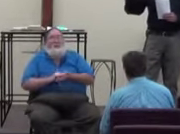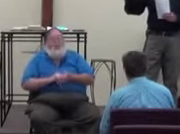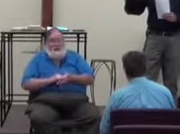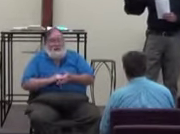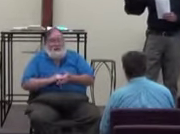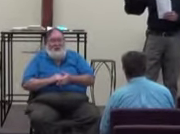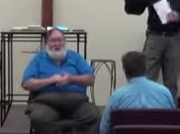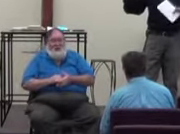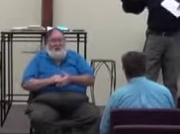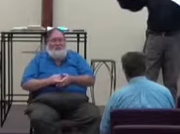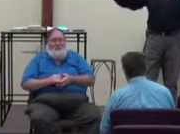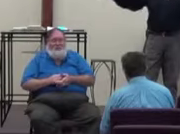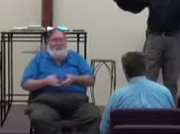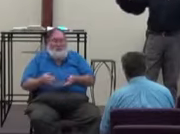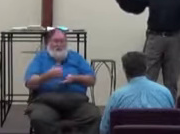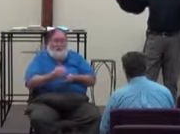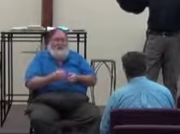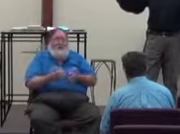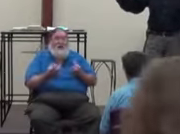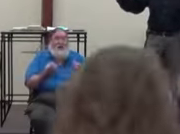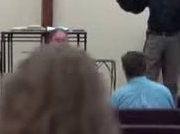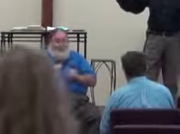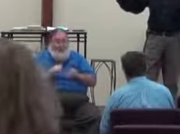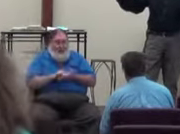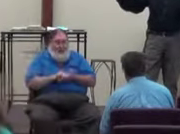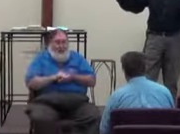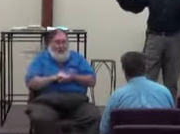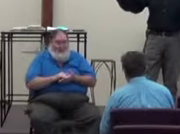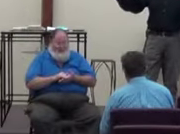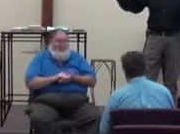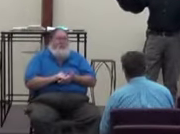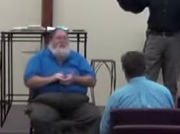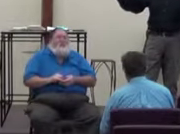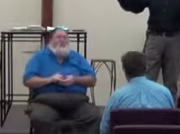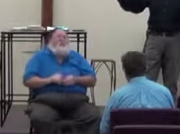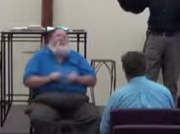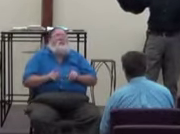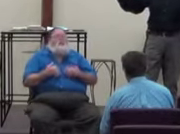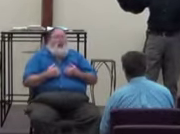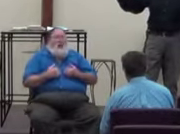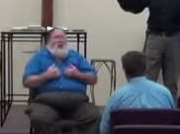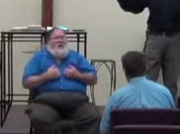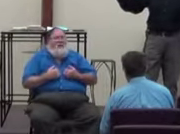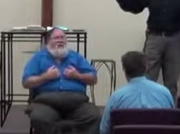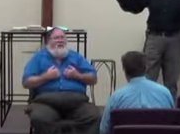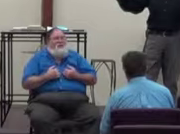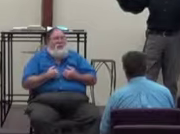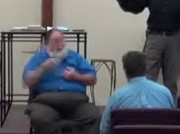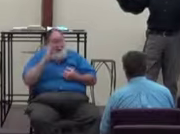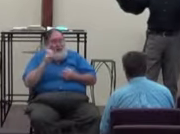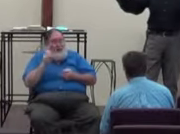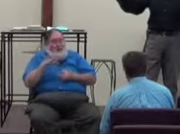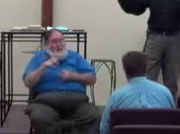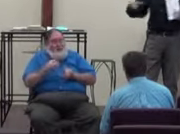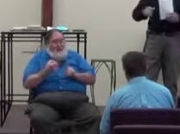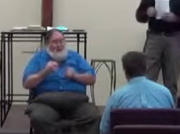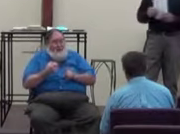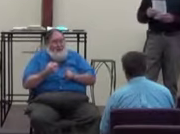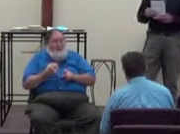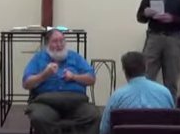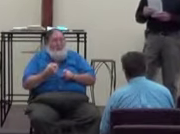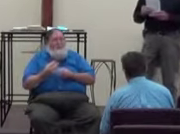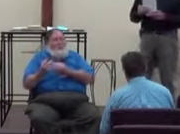have a God presence in that parade that very few other people have, and it's really neat to be able to touch